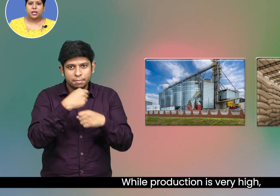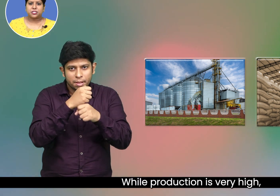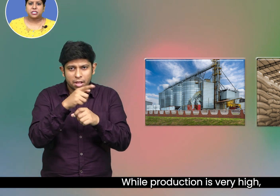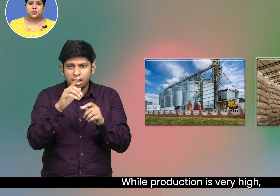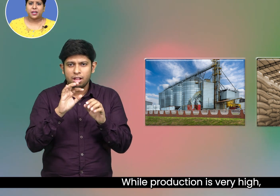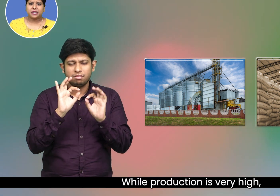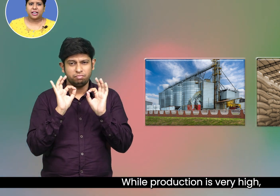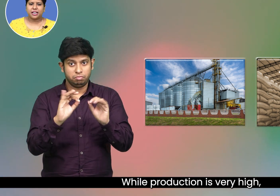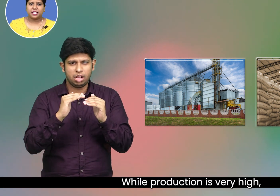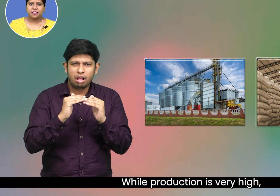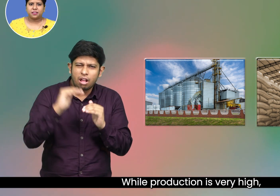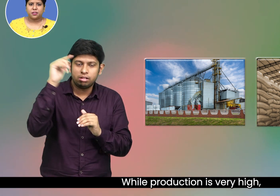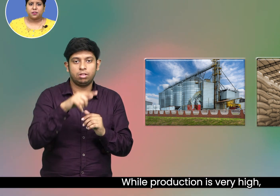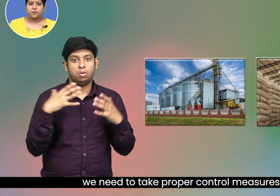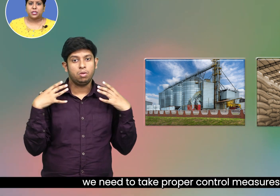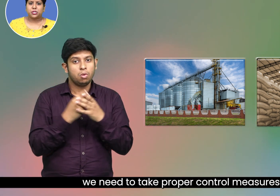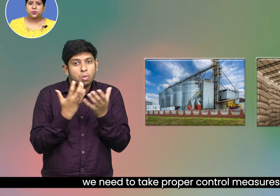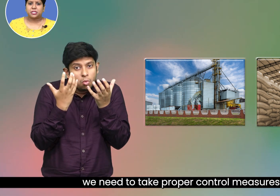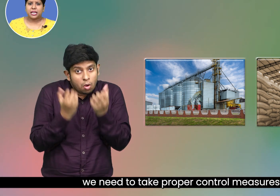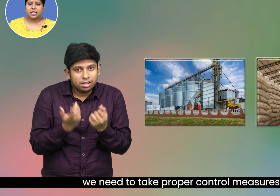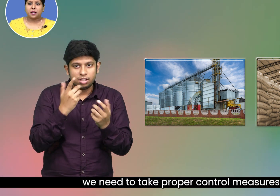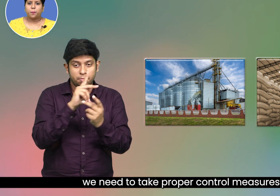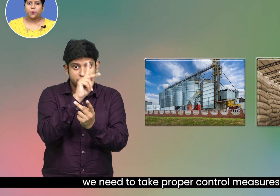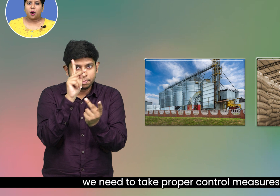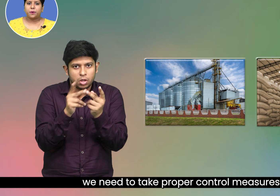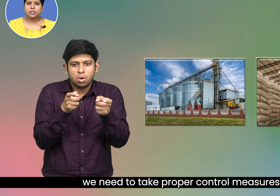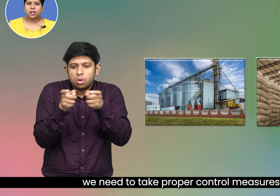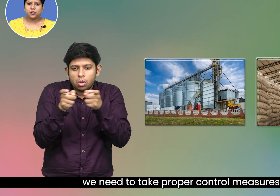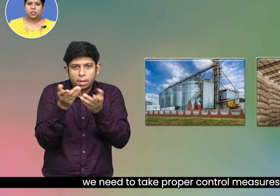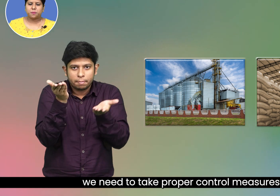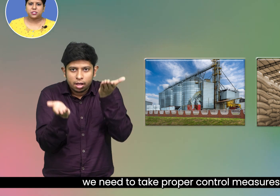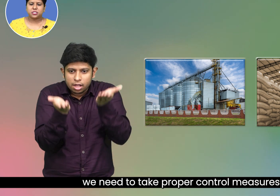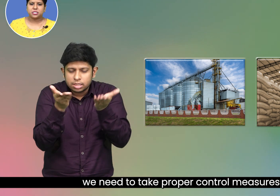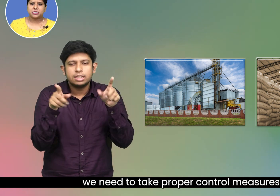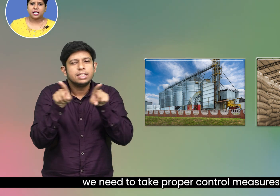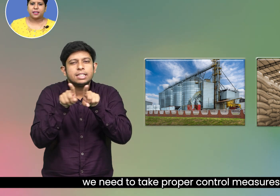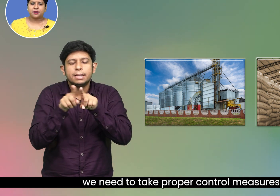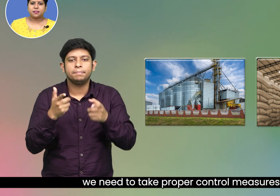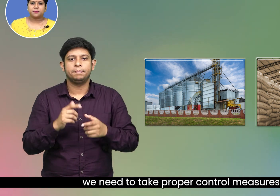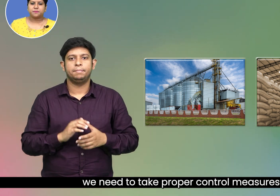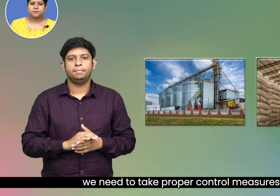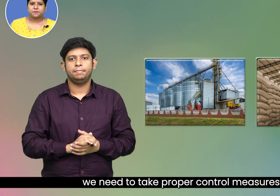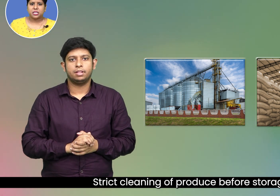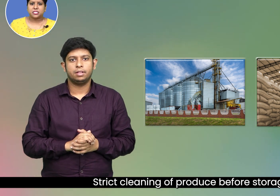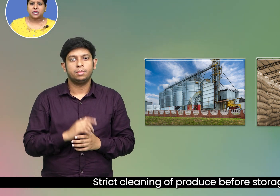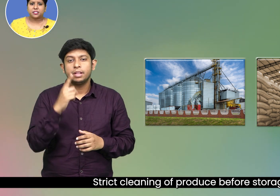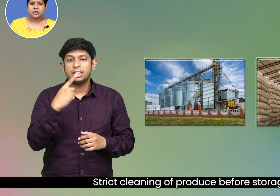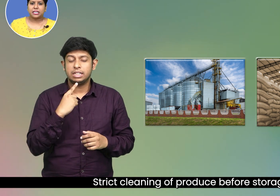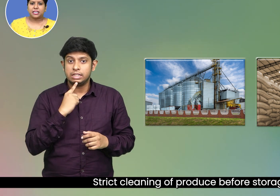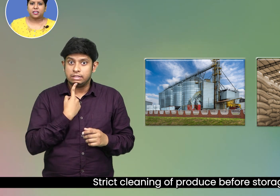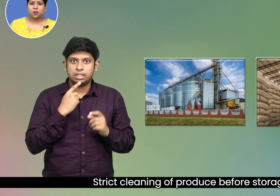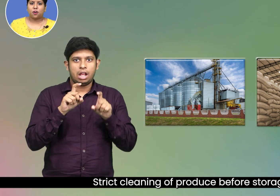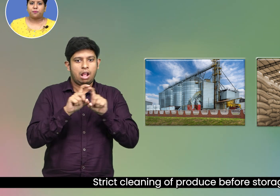While production is very high, we need to take proper control measures like